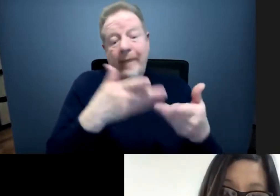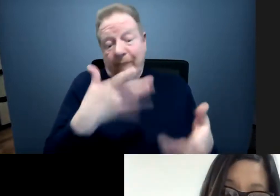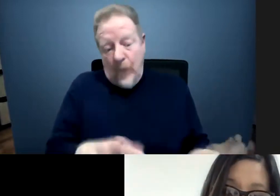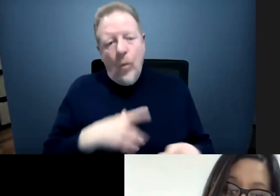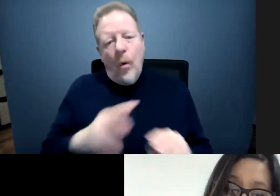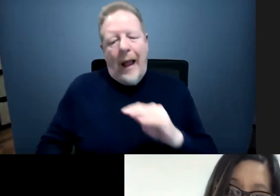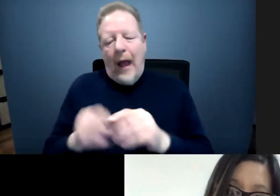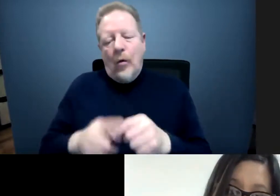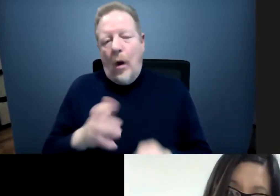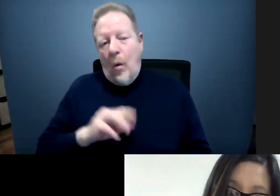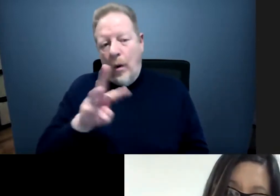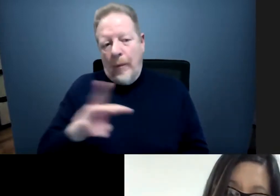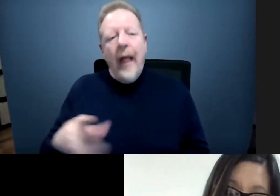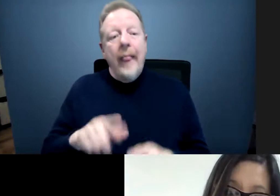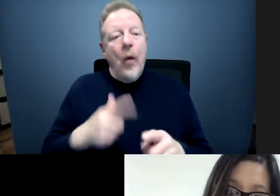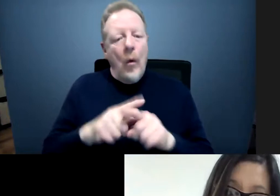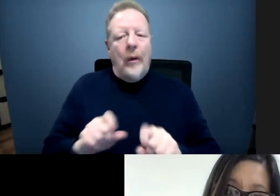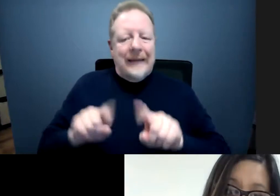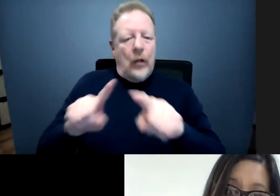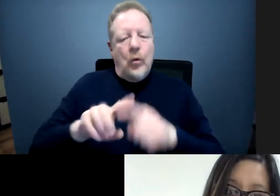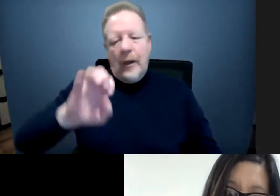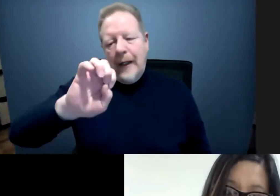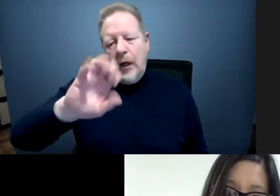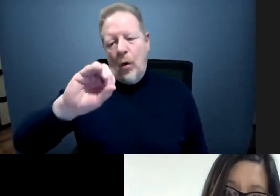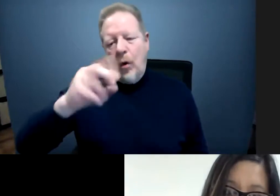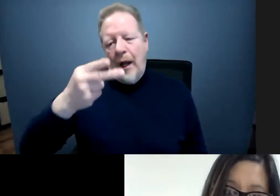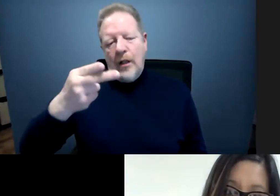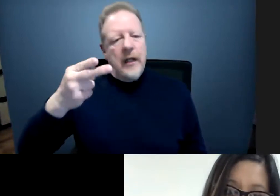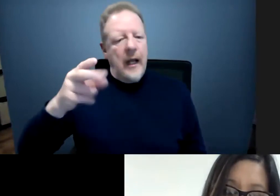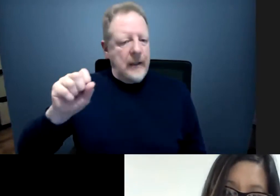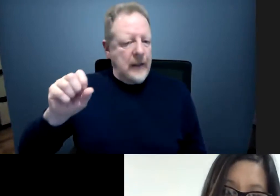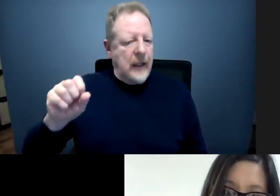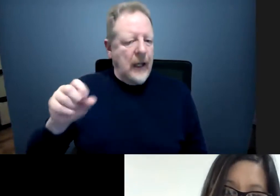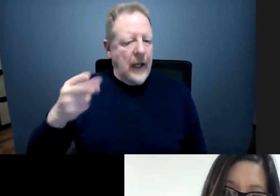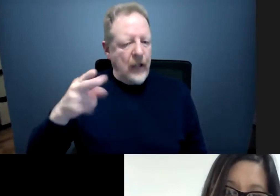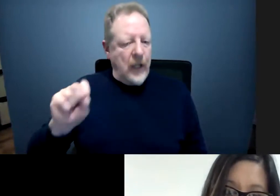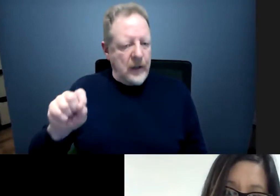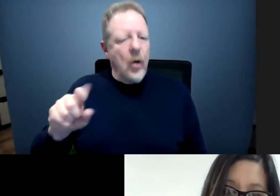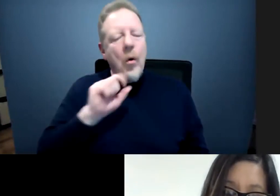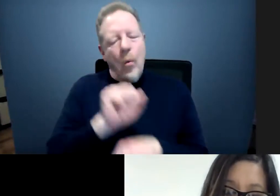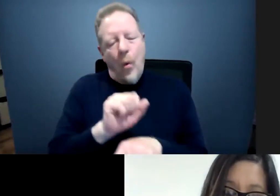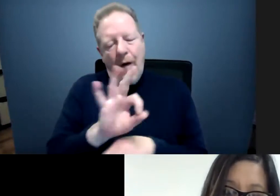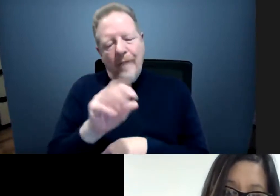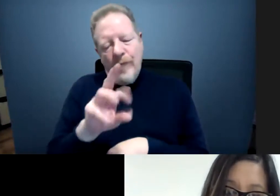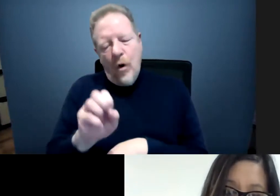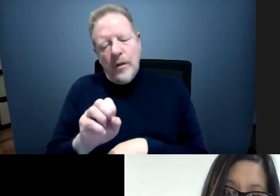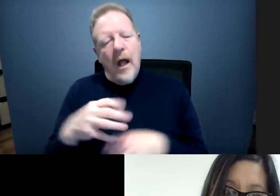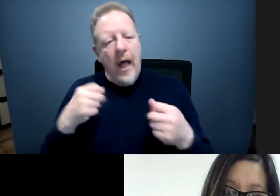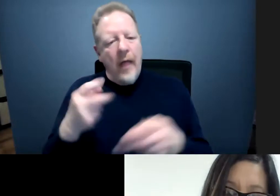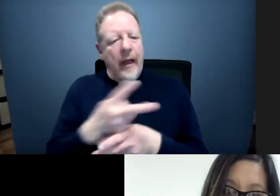sent to EOHHS, their healthcare workforce development division. And so we'll work with them to